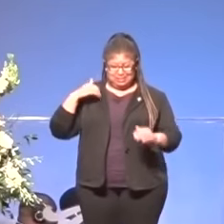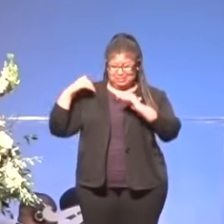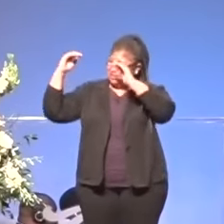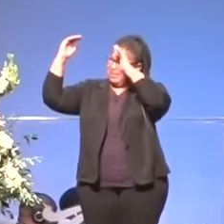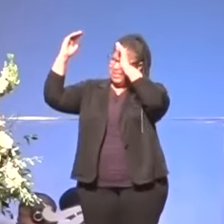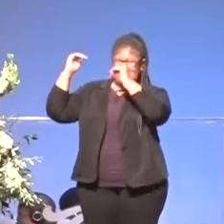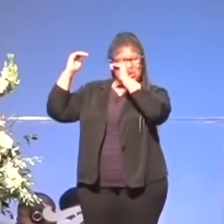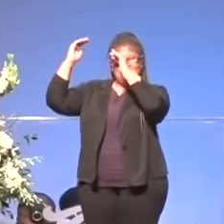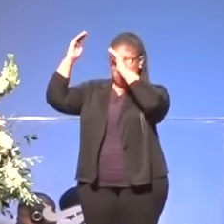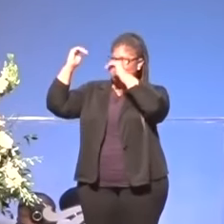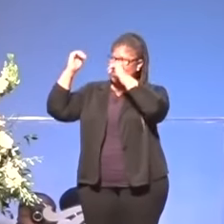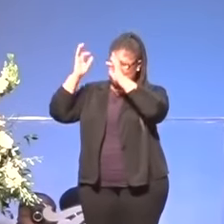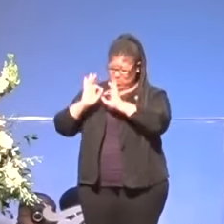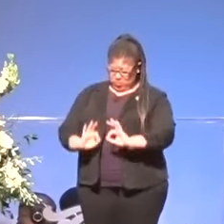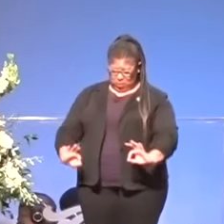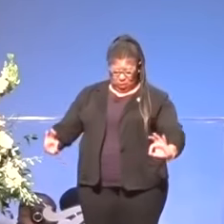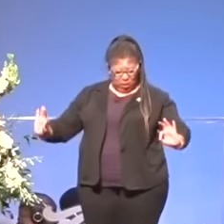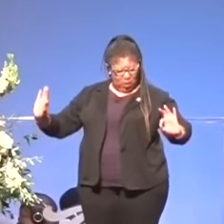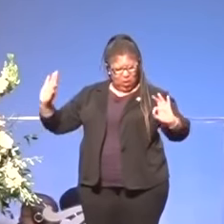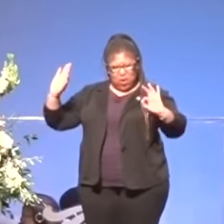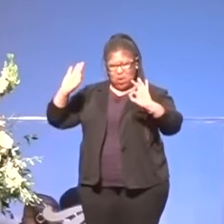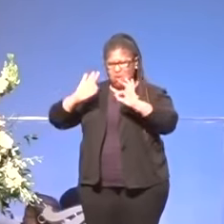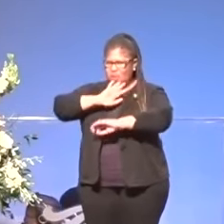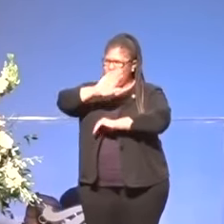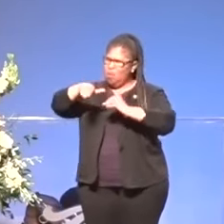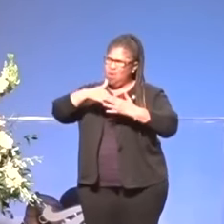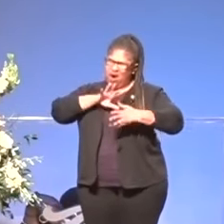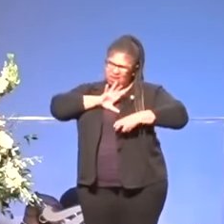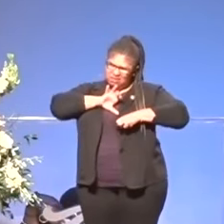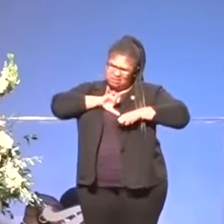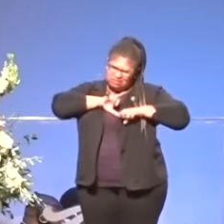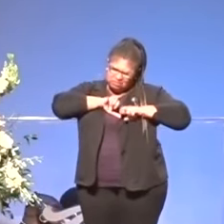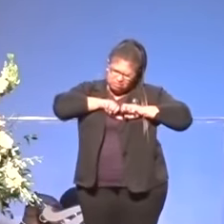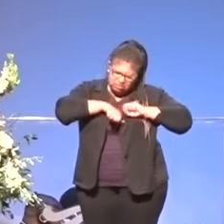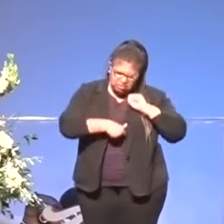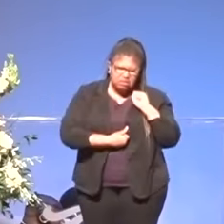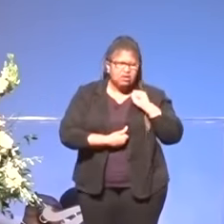I hope it's worth all the pain.